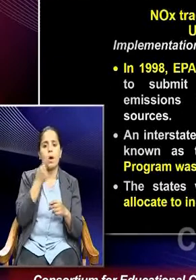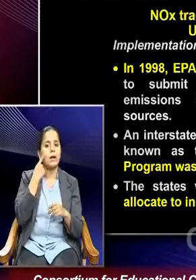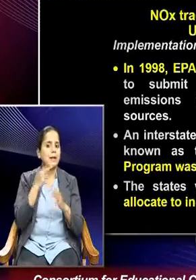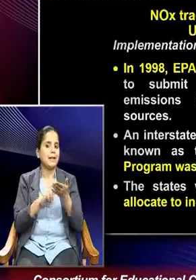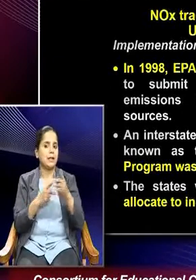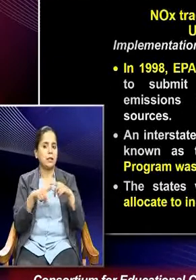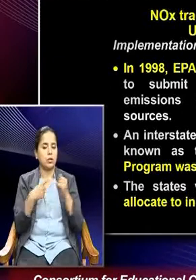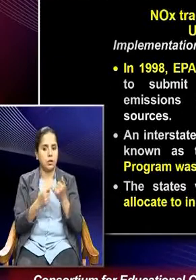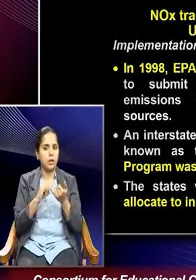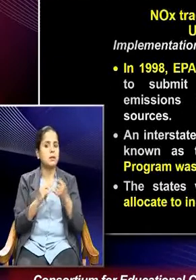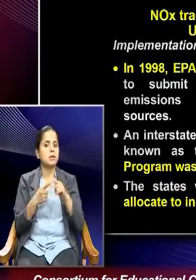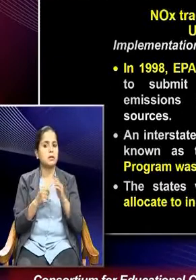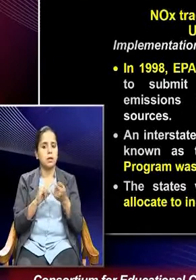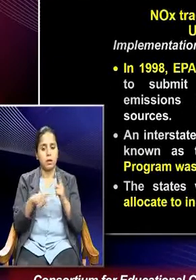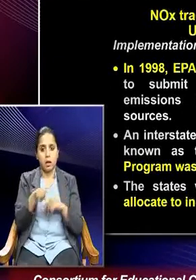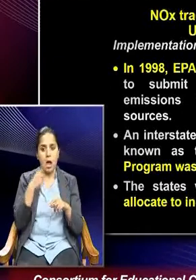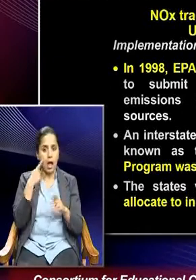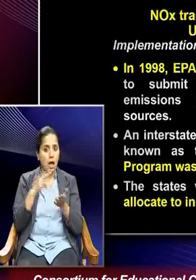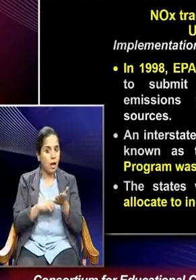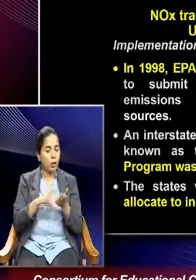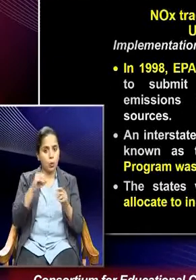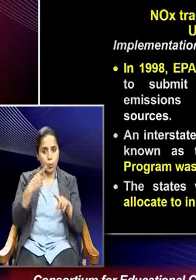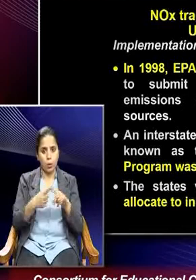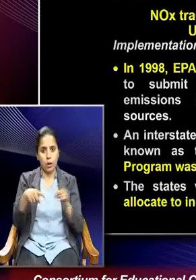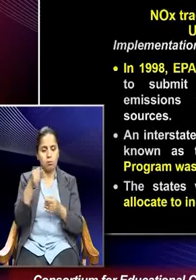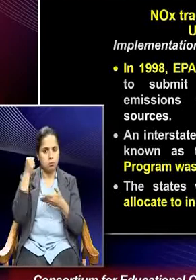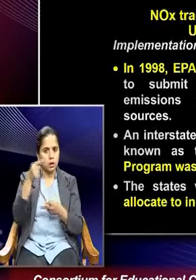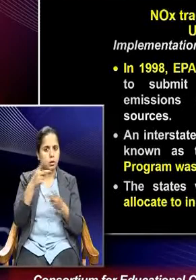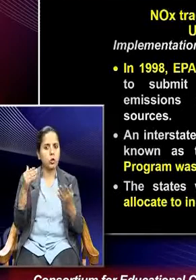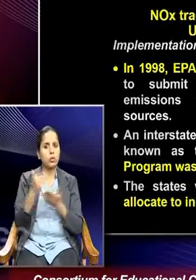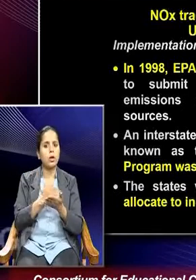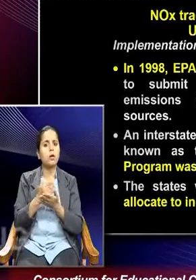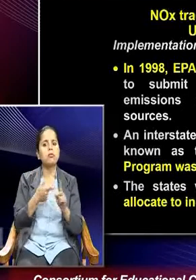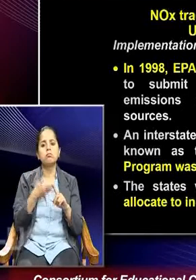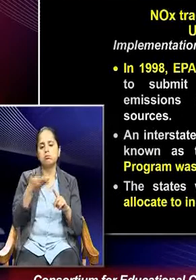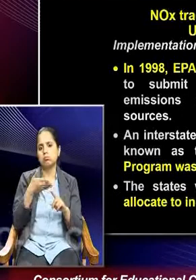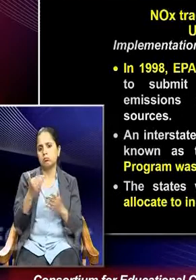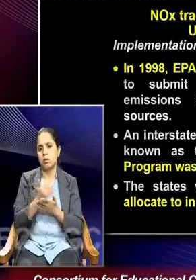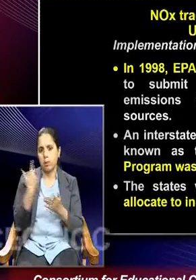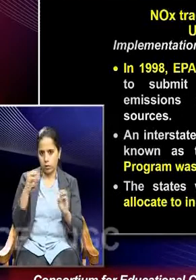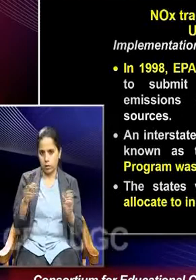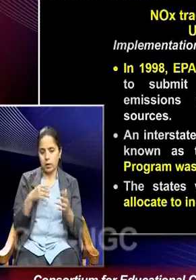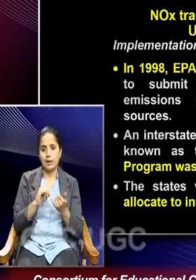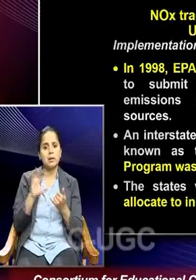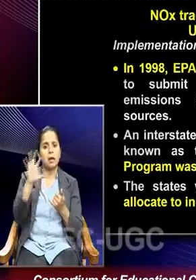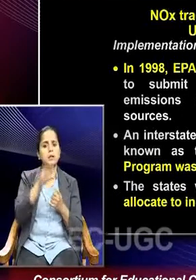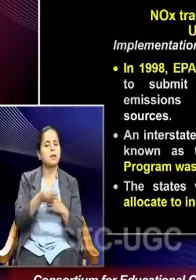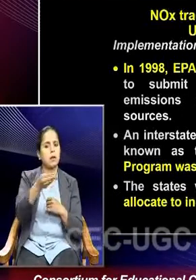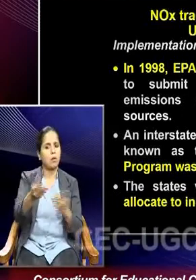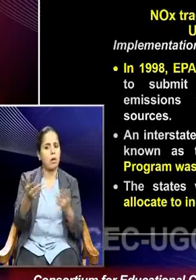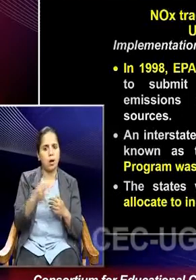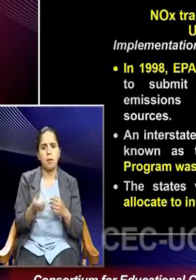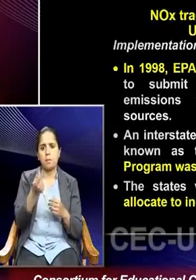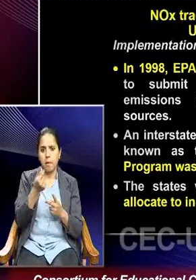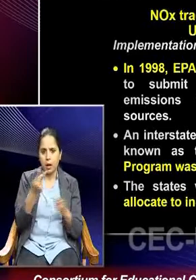program known as NOx budget trading program was introduced. The states were given allowances